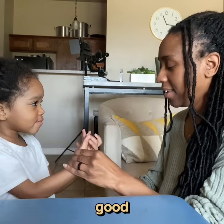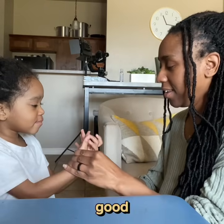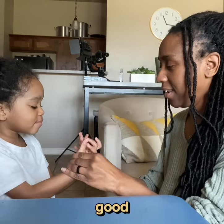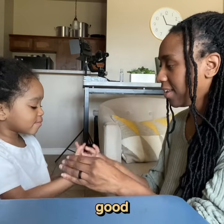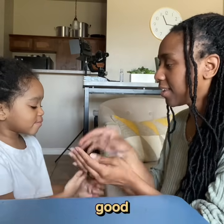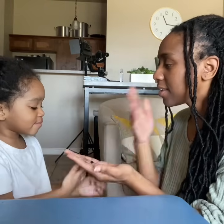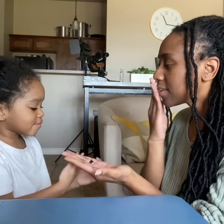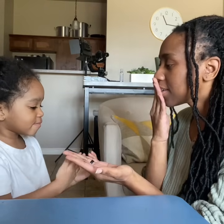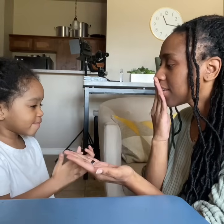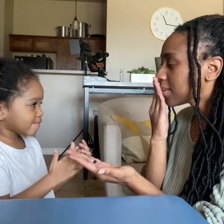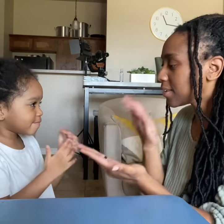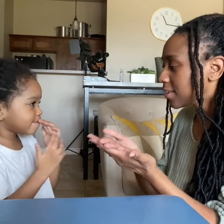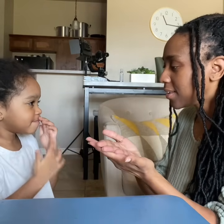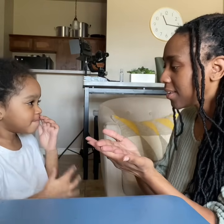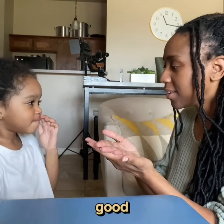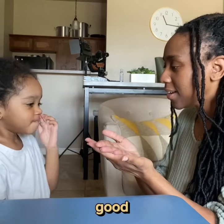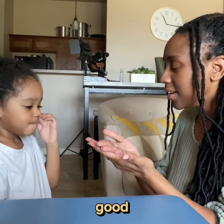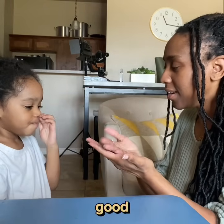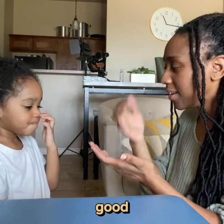Good. Good.